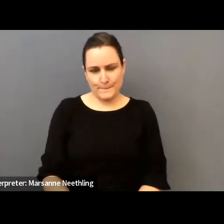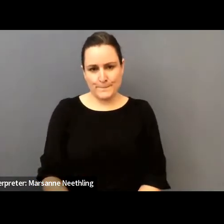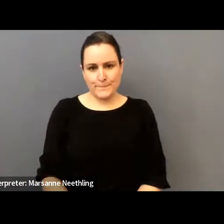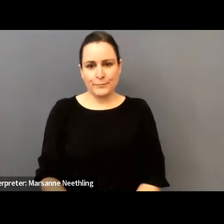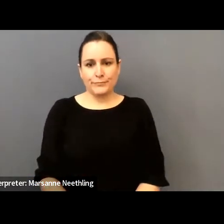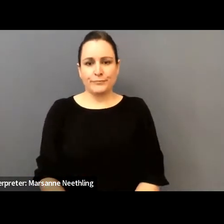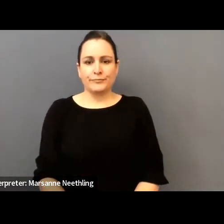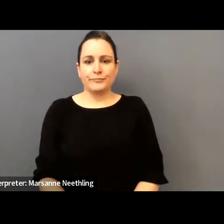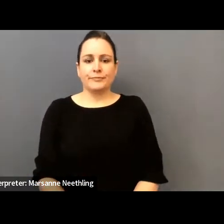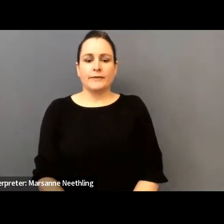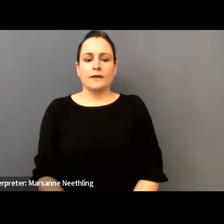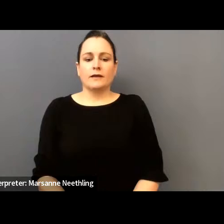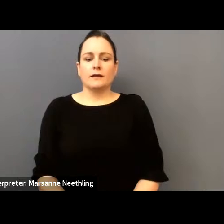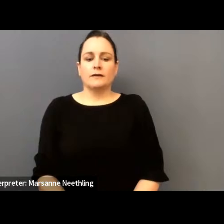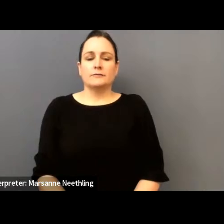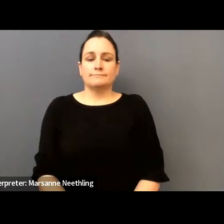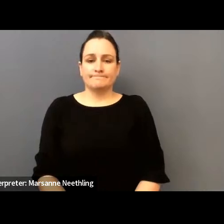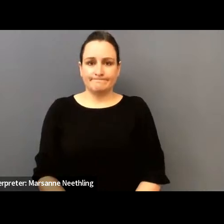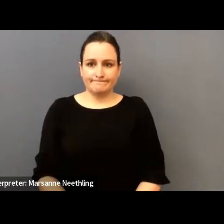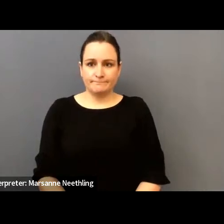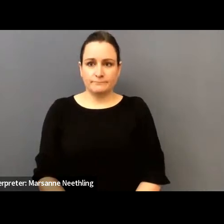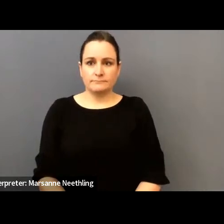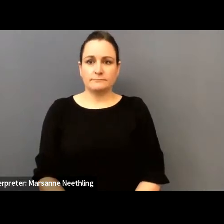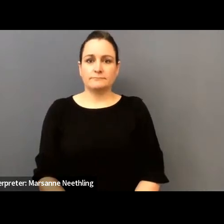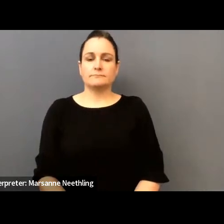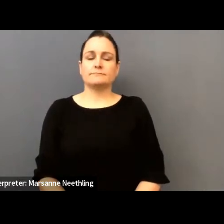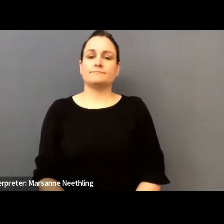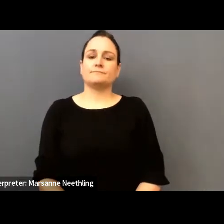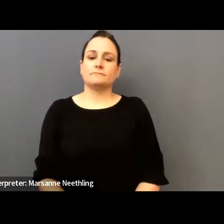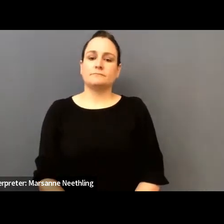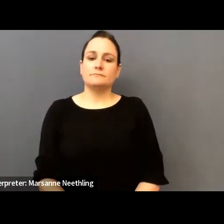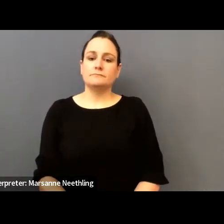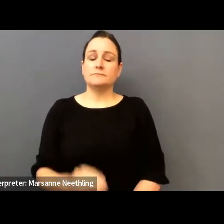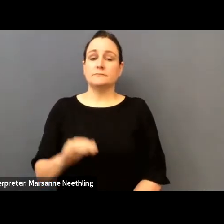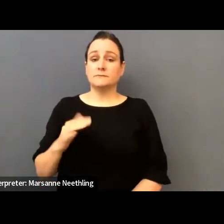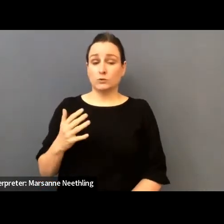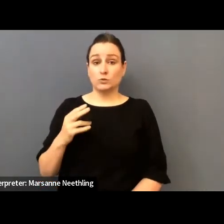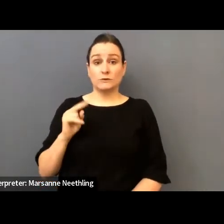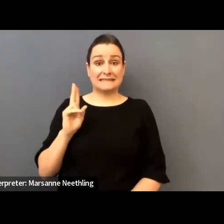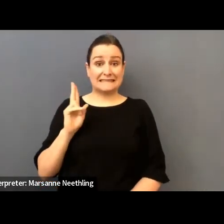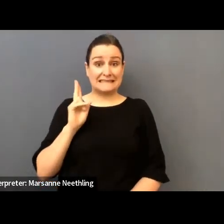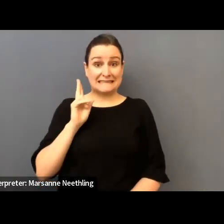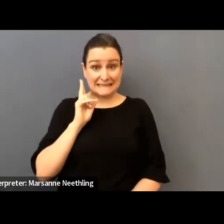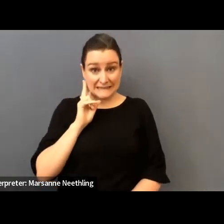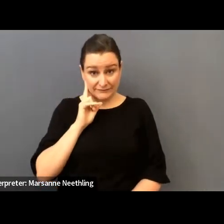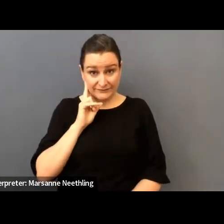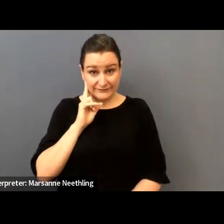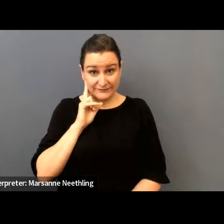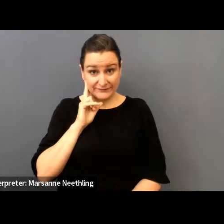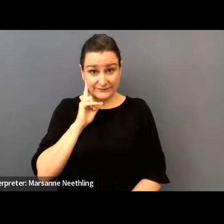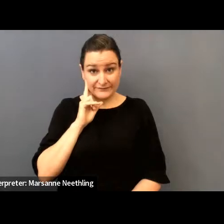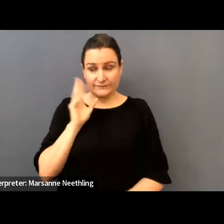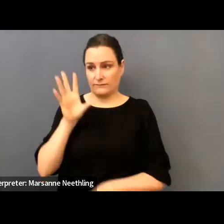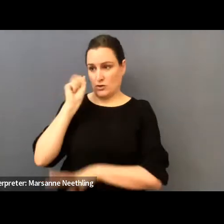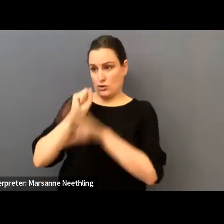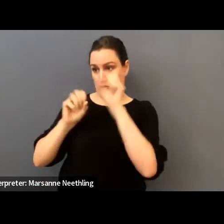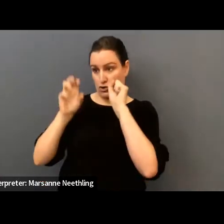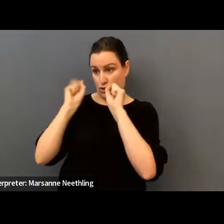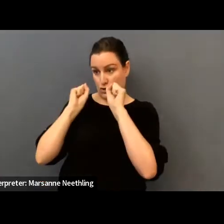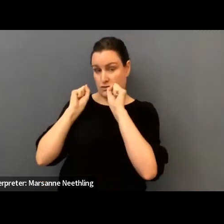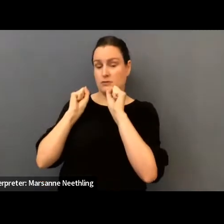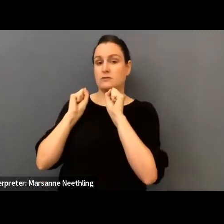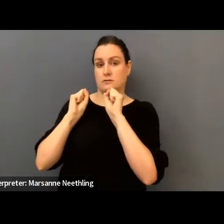basic education students go to schools for the deaf to do their teaching